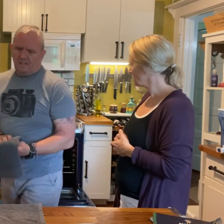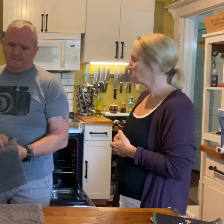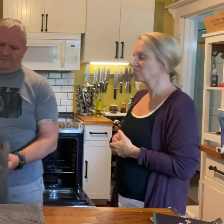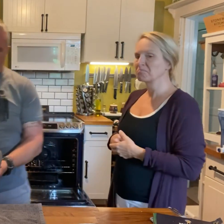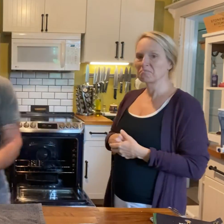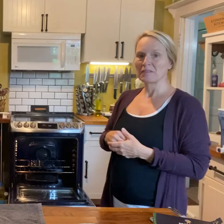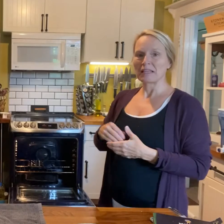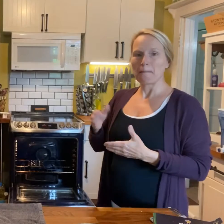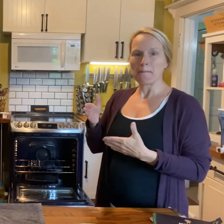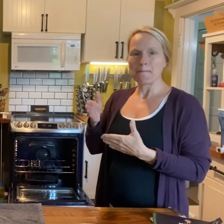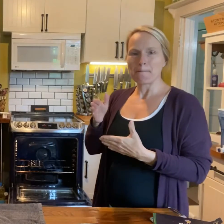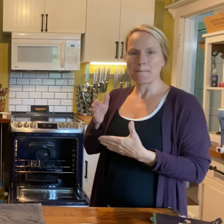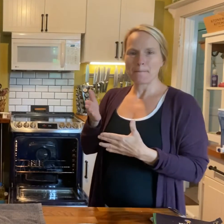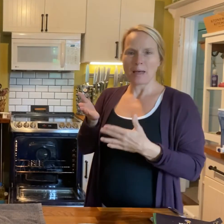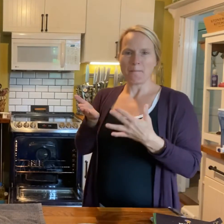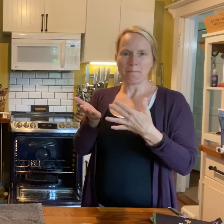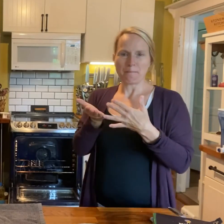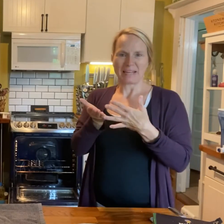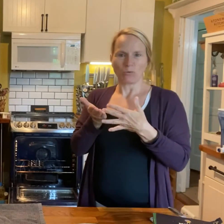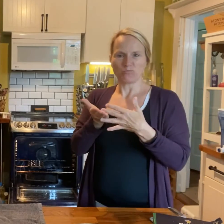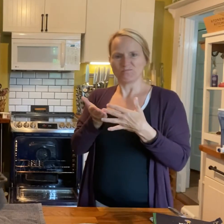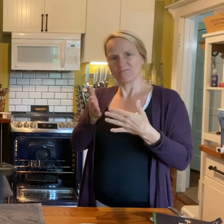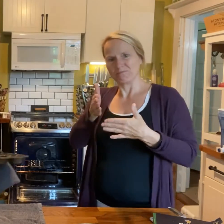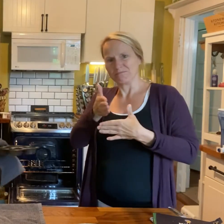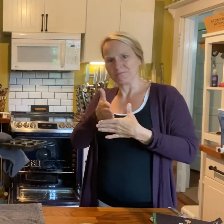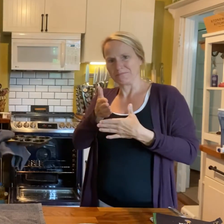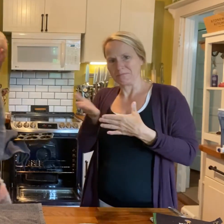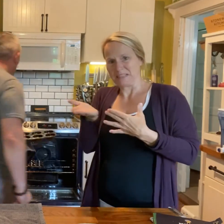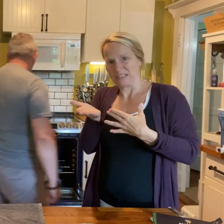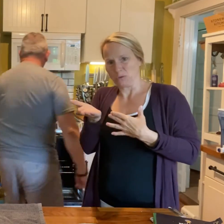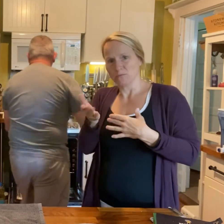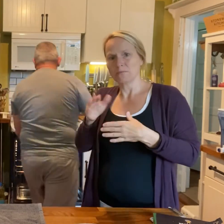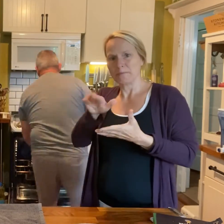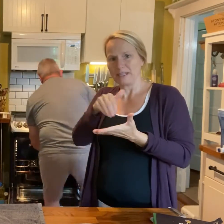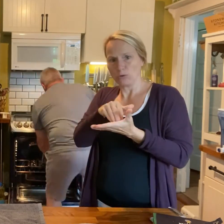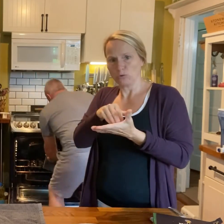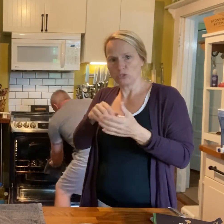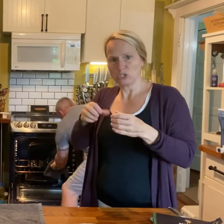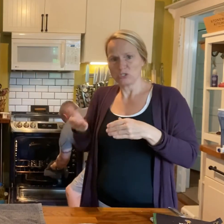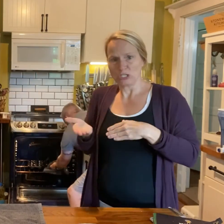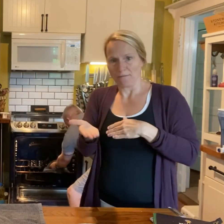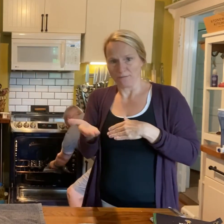Middle shelf, middle rack in the oven. And